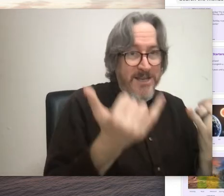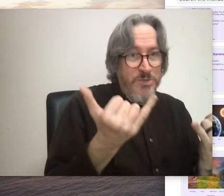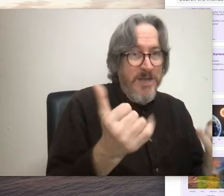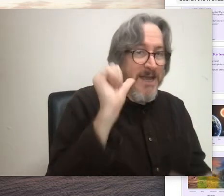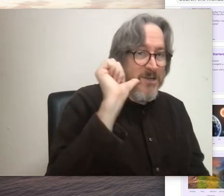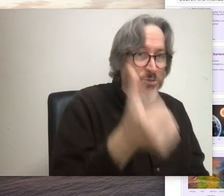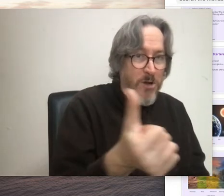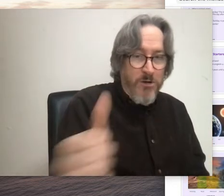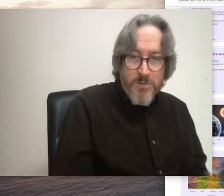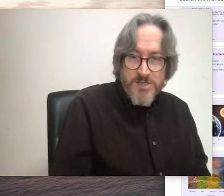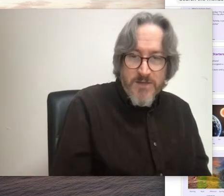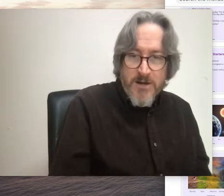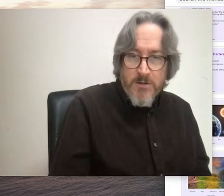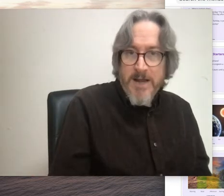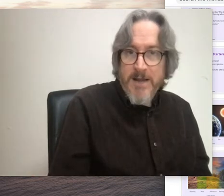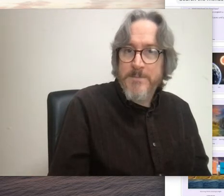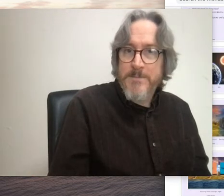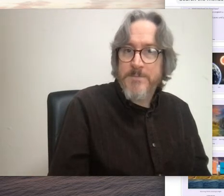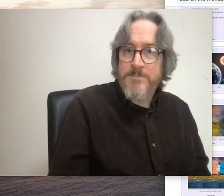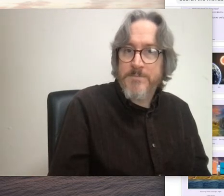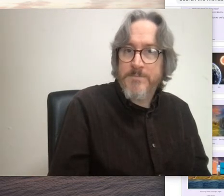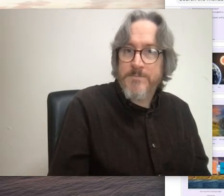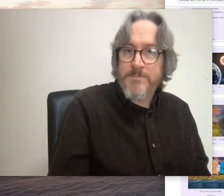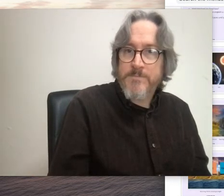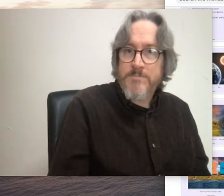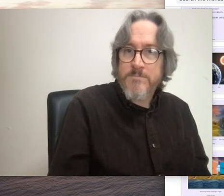Yesterday, today, tomorrow, we saw that already.